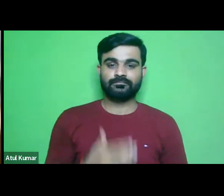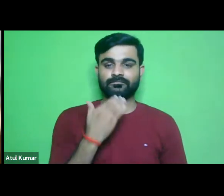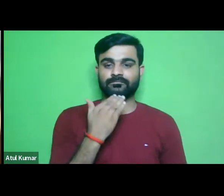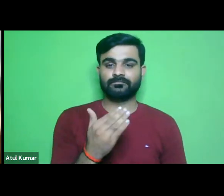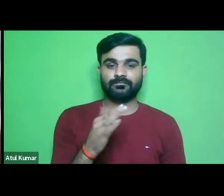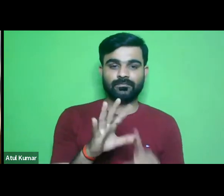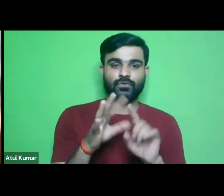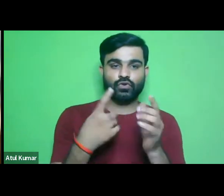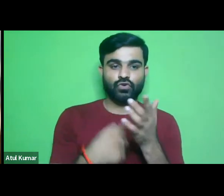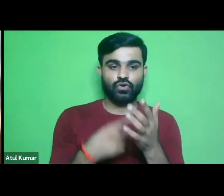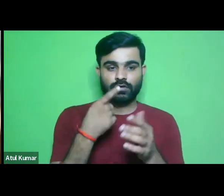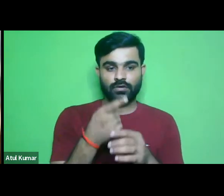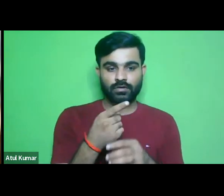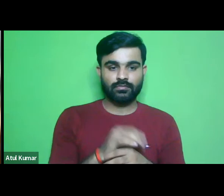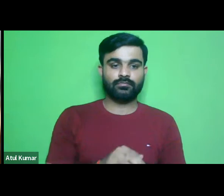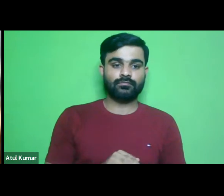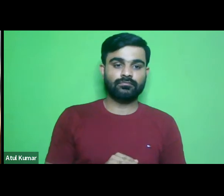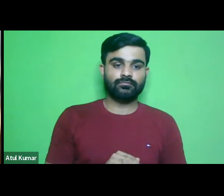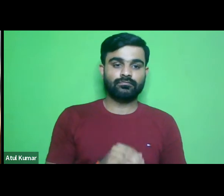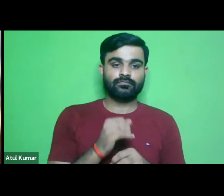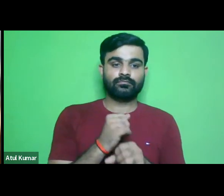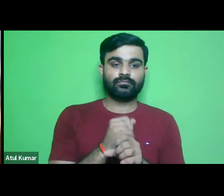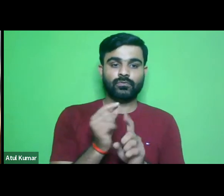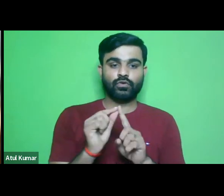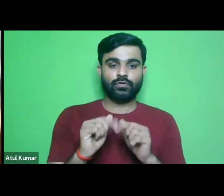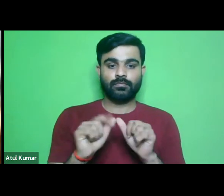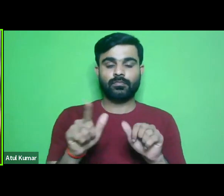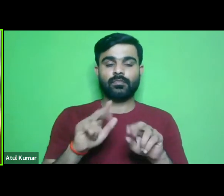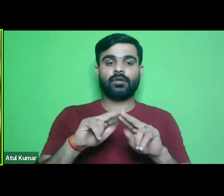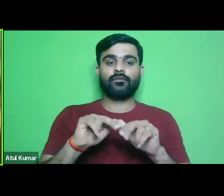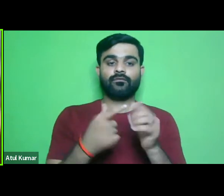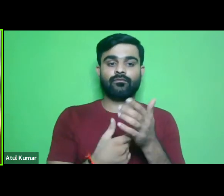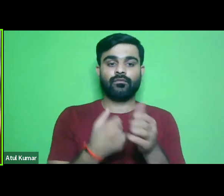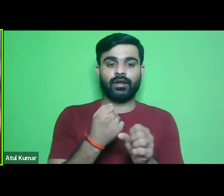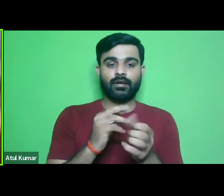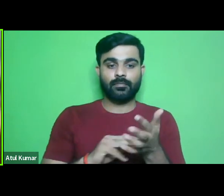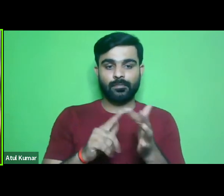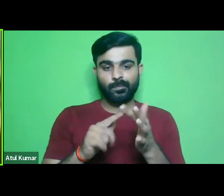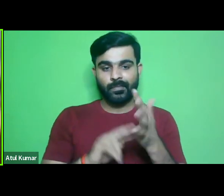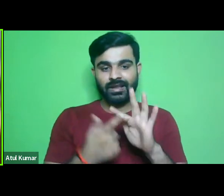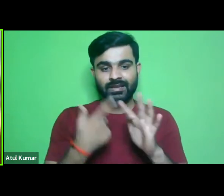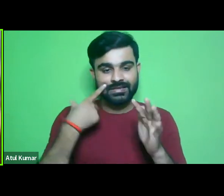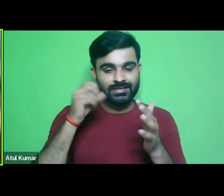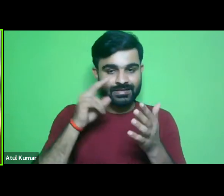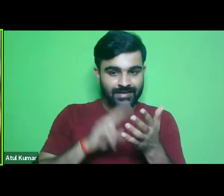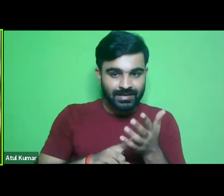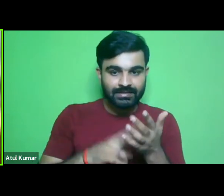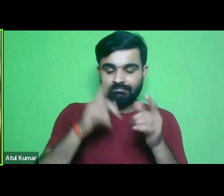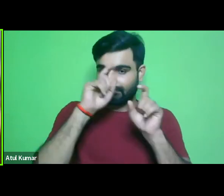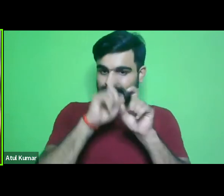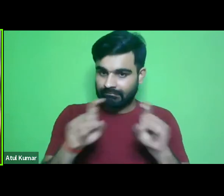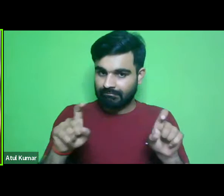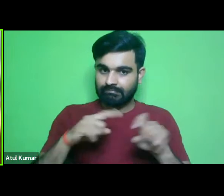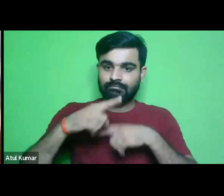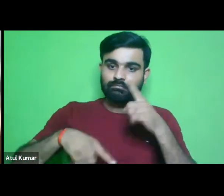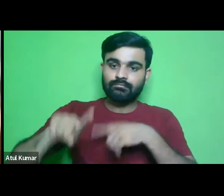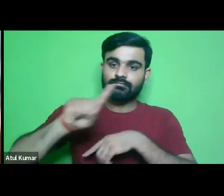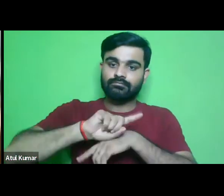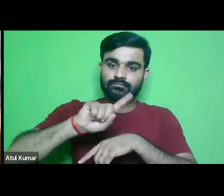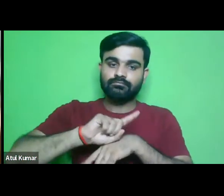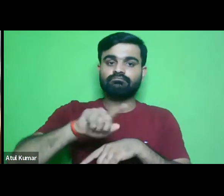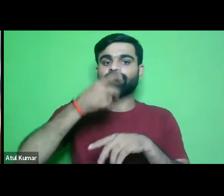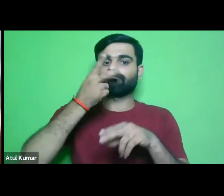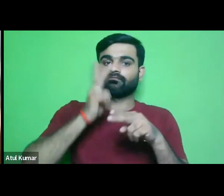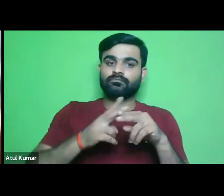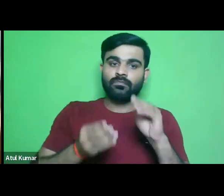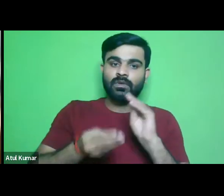Dr. Gupta. I think the point about fragmentation is becoming clearer and clearer by the day, and there's probably